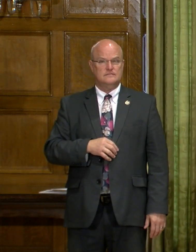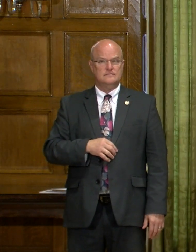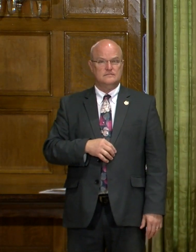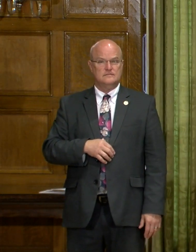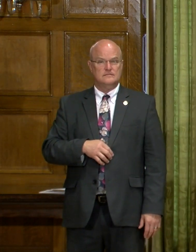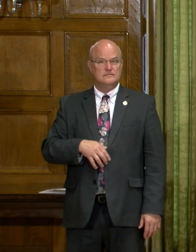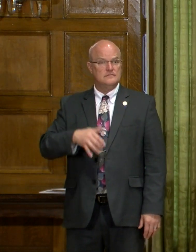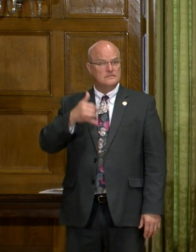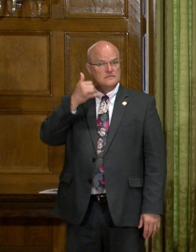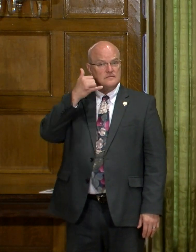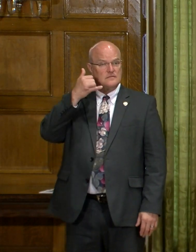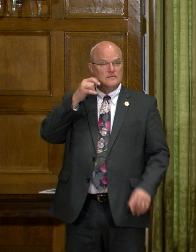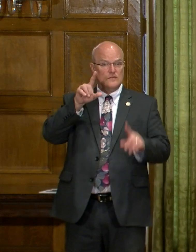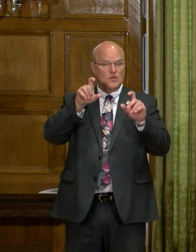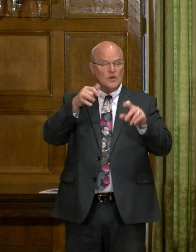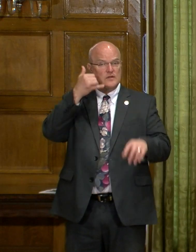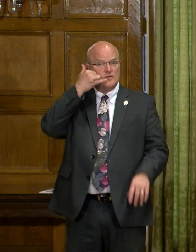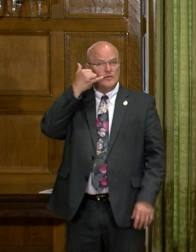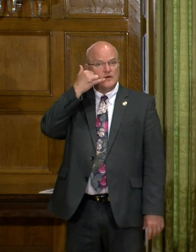there a question remotely?